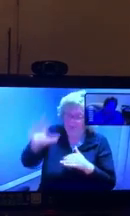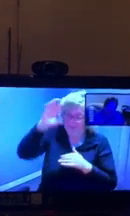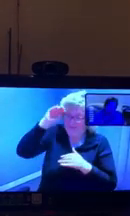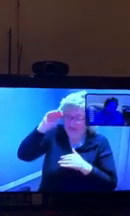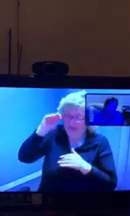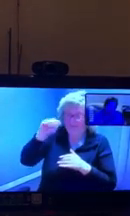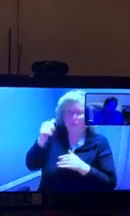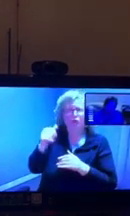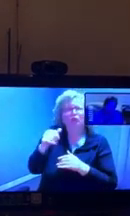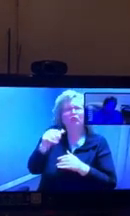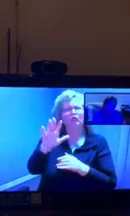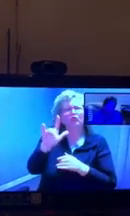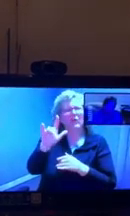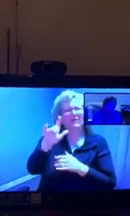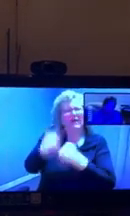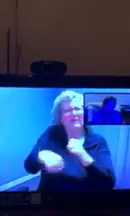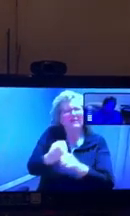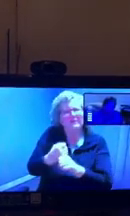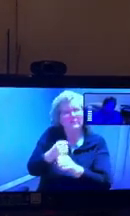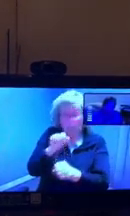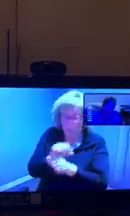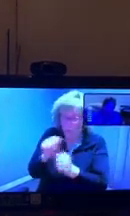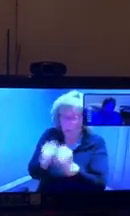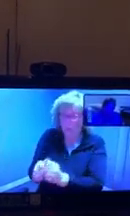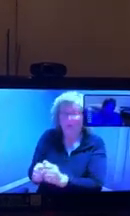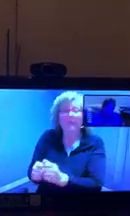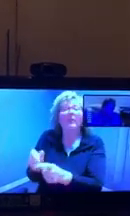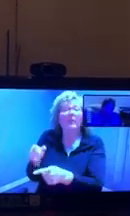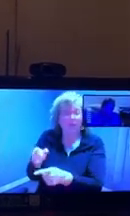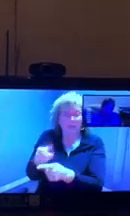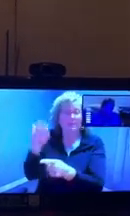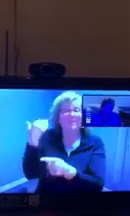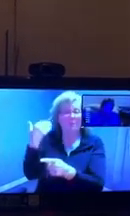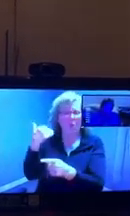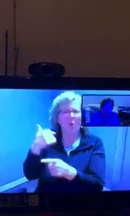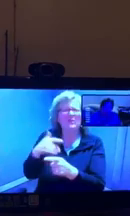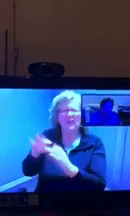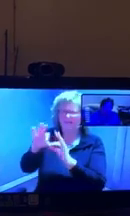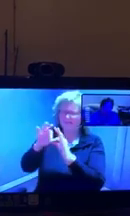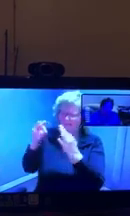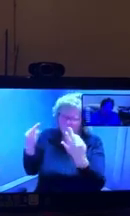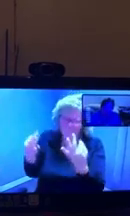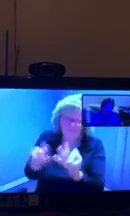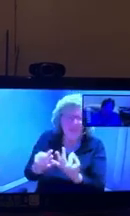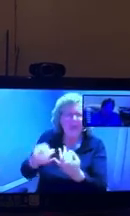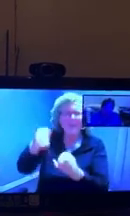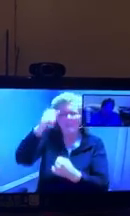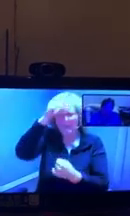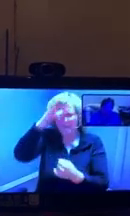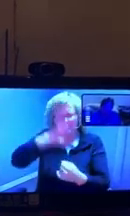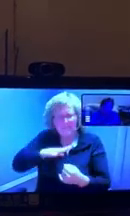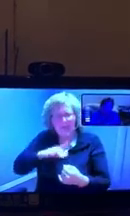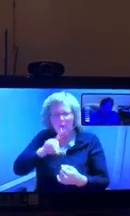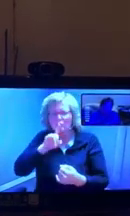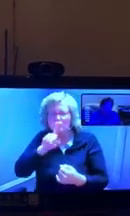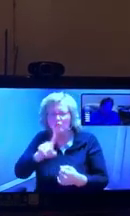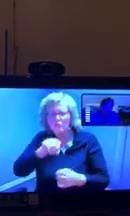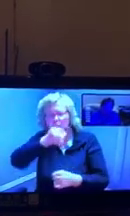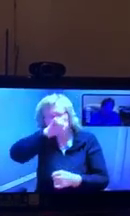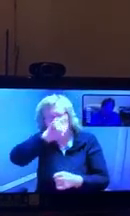years or so. I've worked with him before. I know him as a family man, as a man with a heart for people. I'm so honored to work with